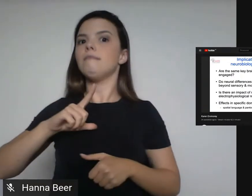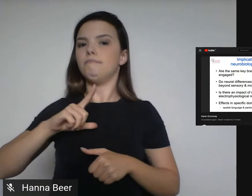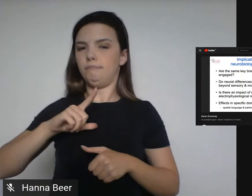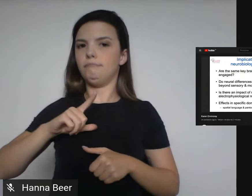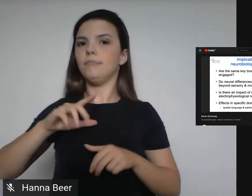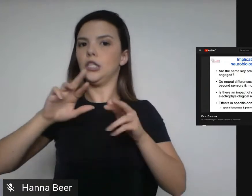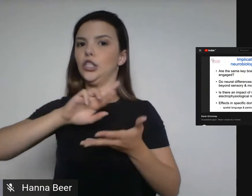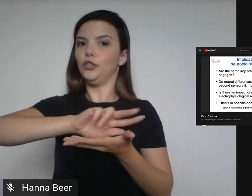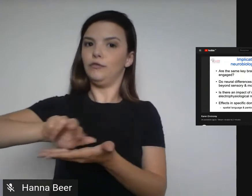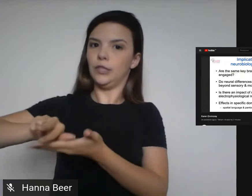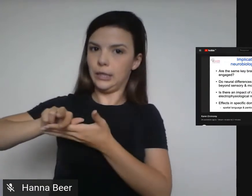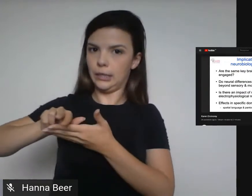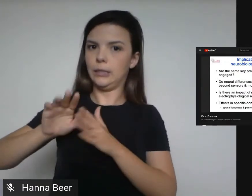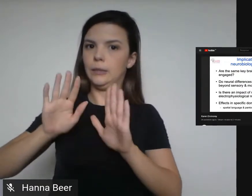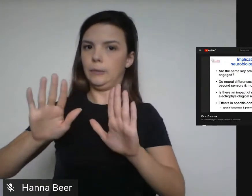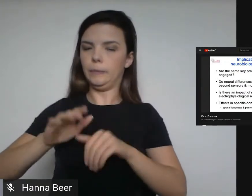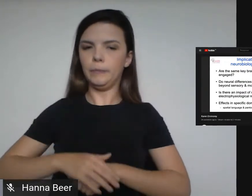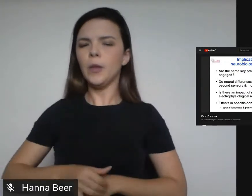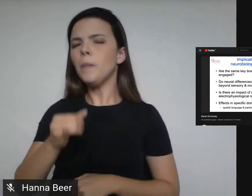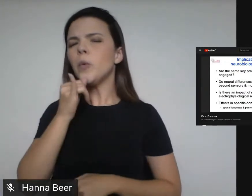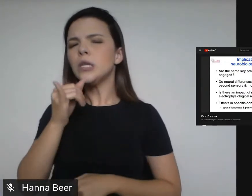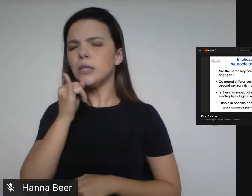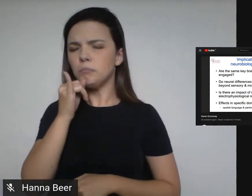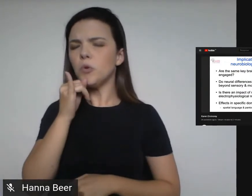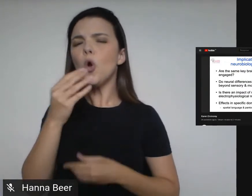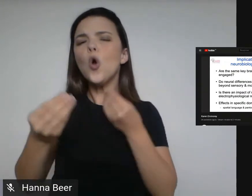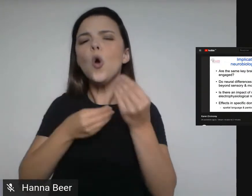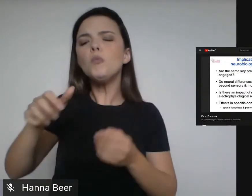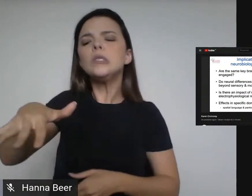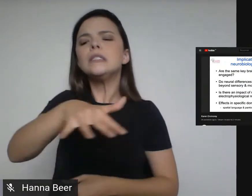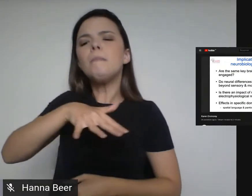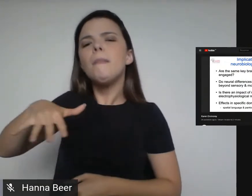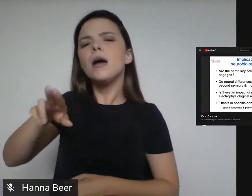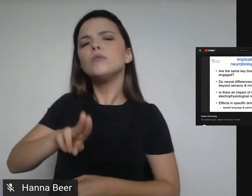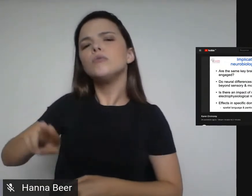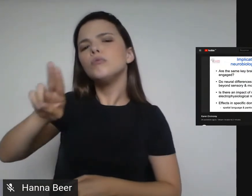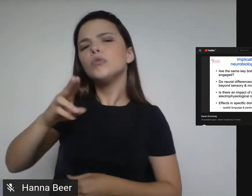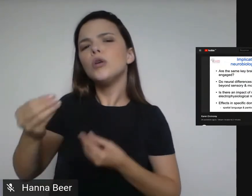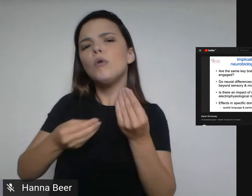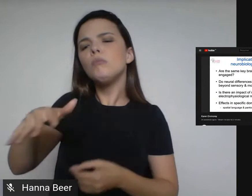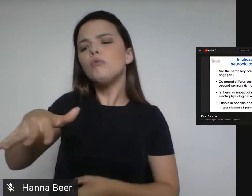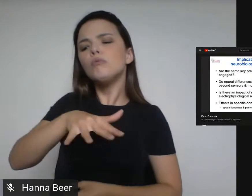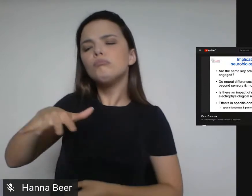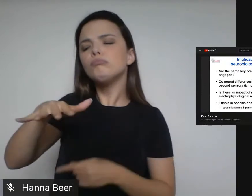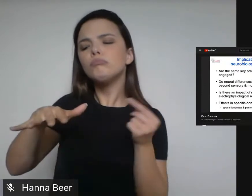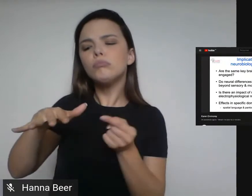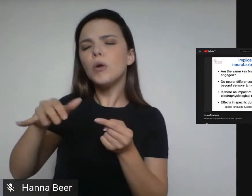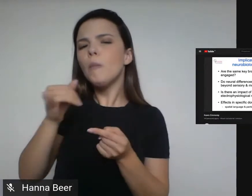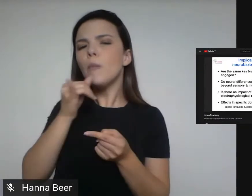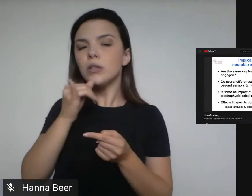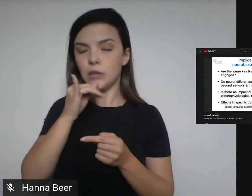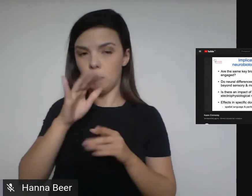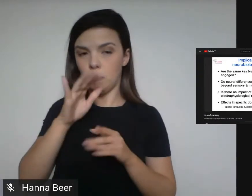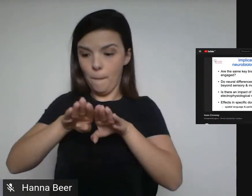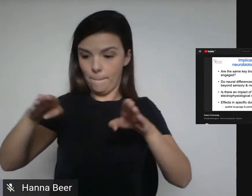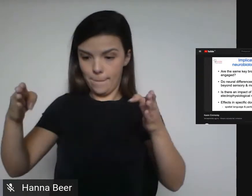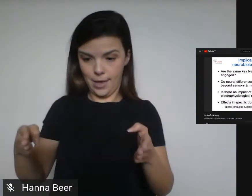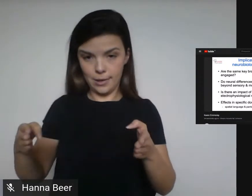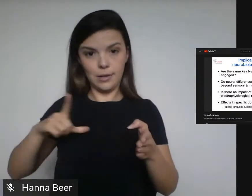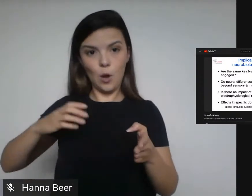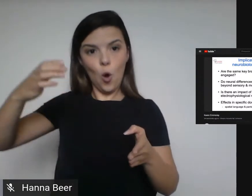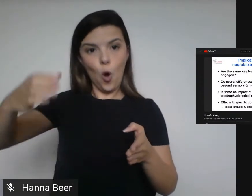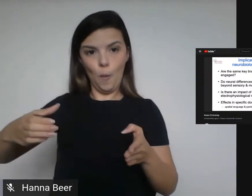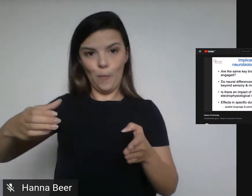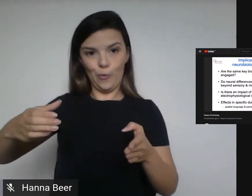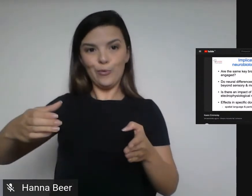already is how spatial information is encoded. So how you talk about something like the cup is on the table. And the